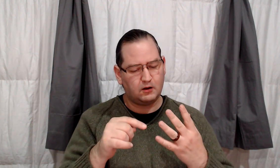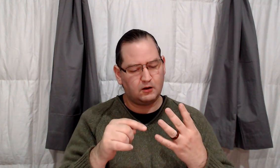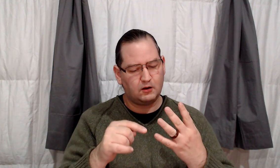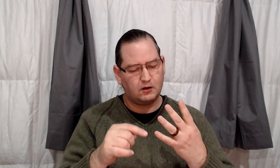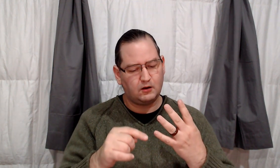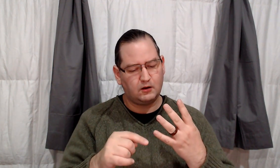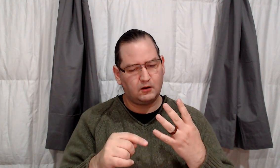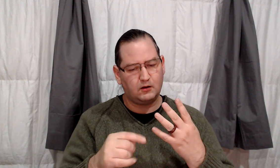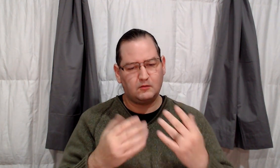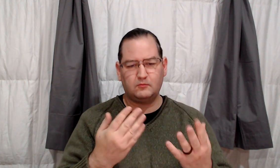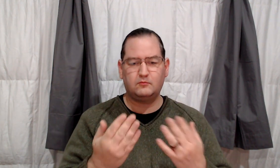Thoughts,